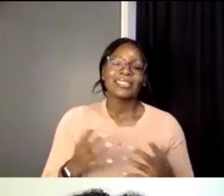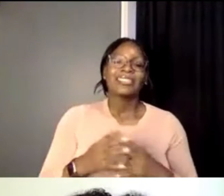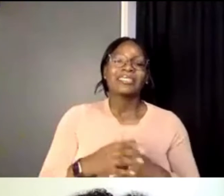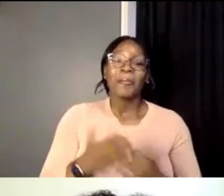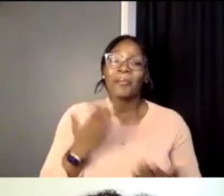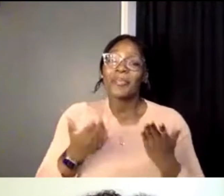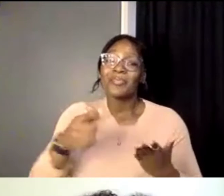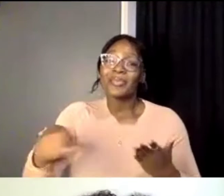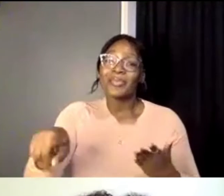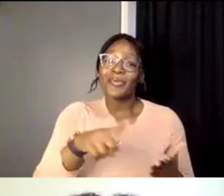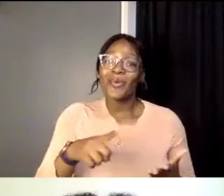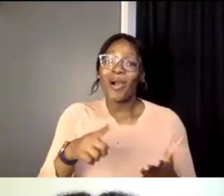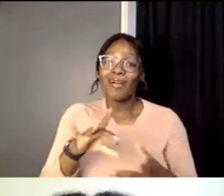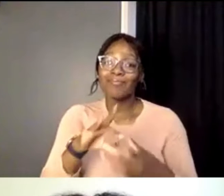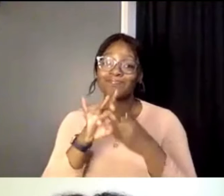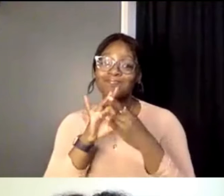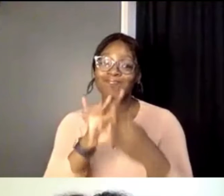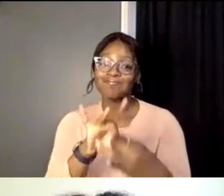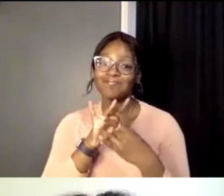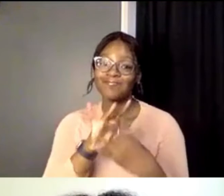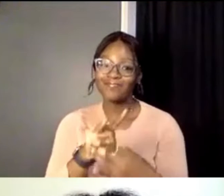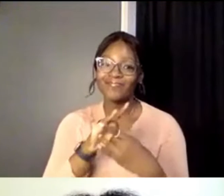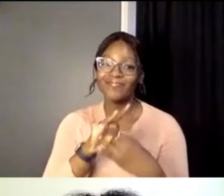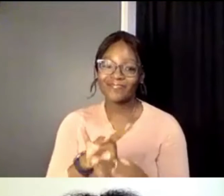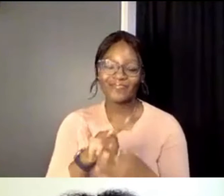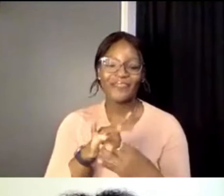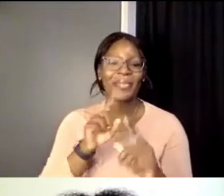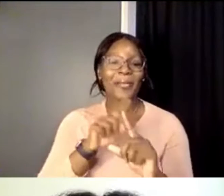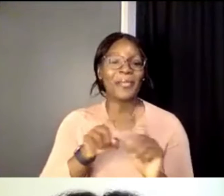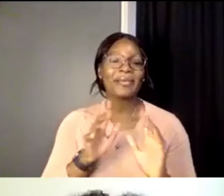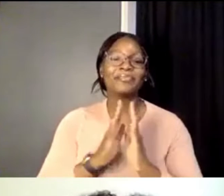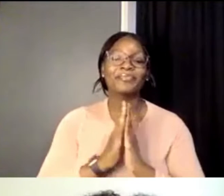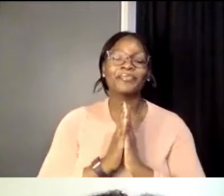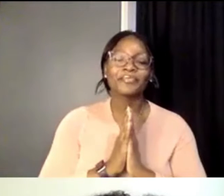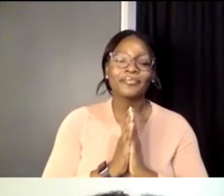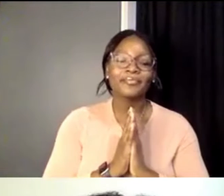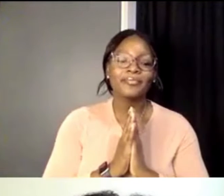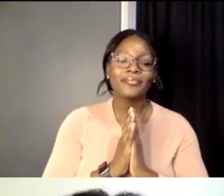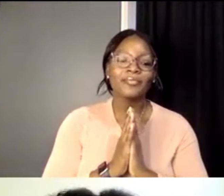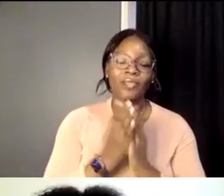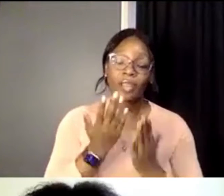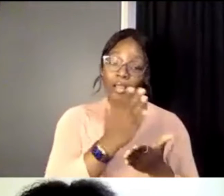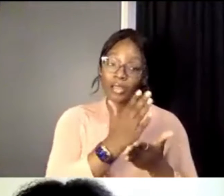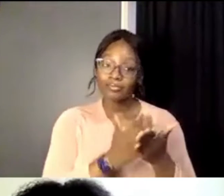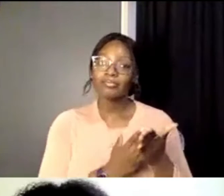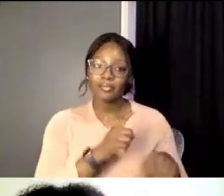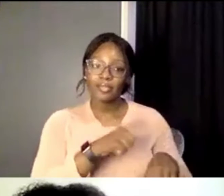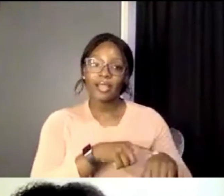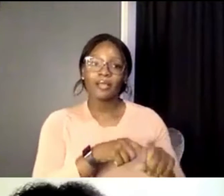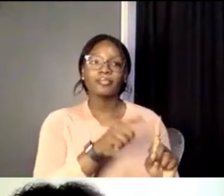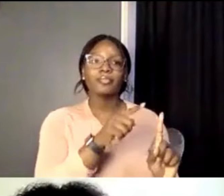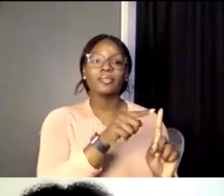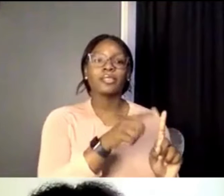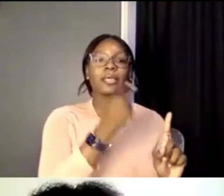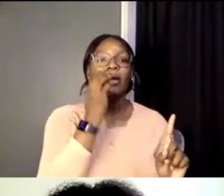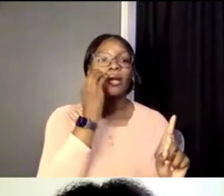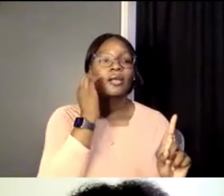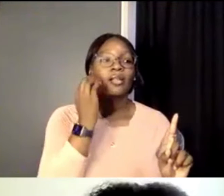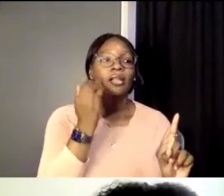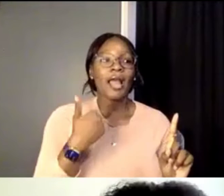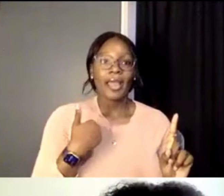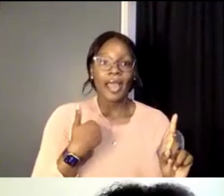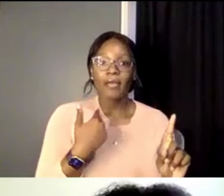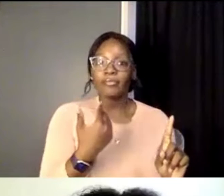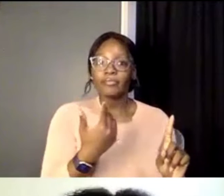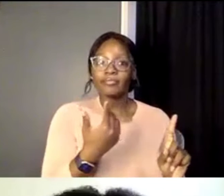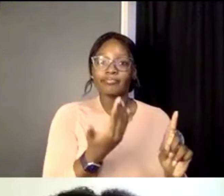some of you can relate to that, but I think that what's happened for me is the times that I have not asked for help and I have